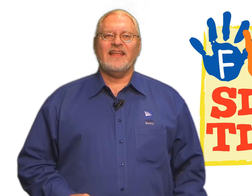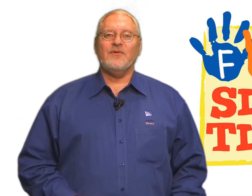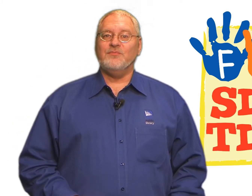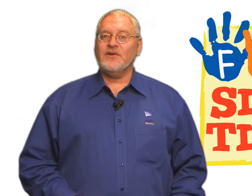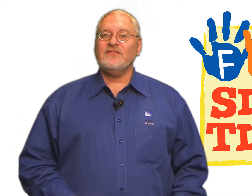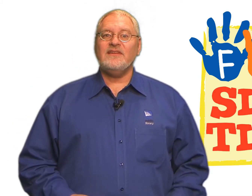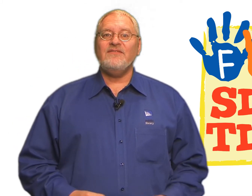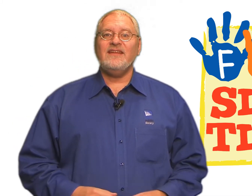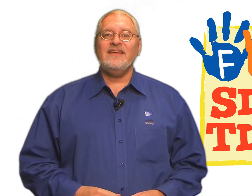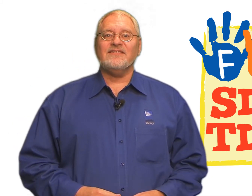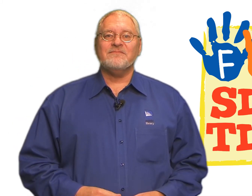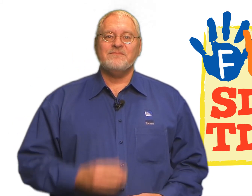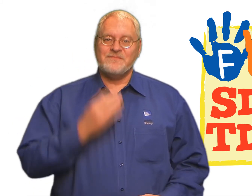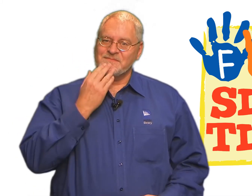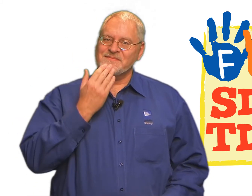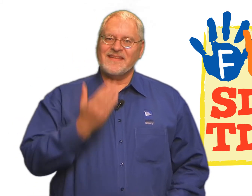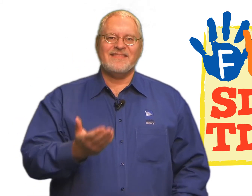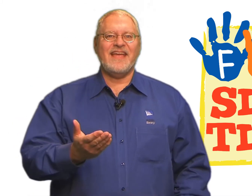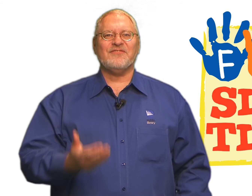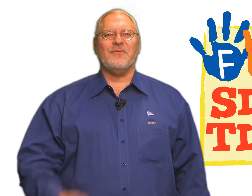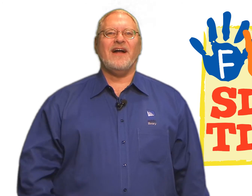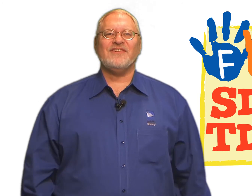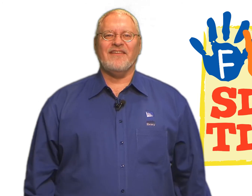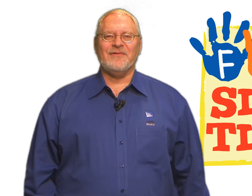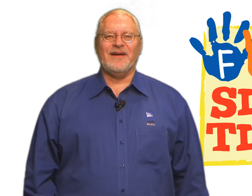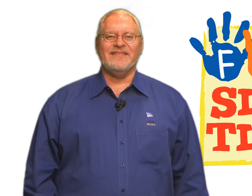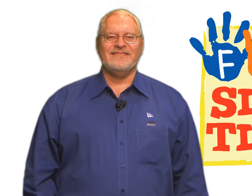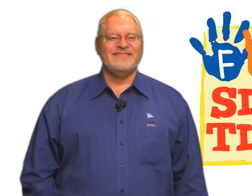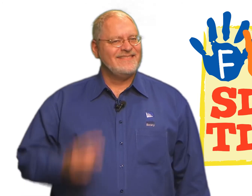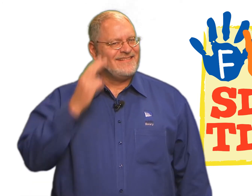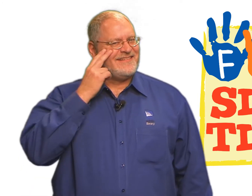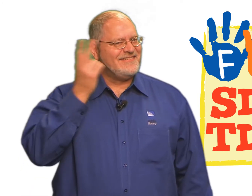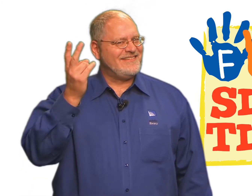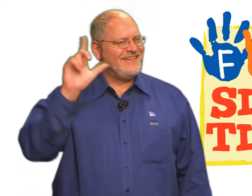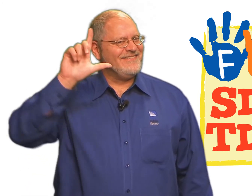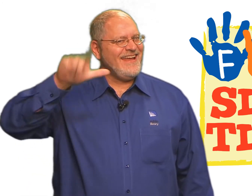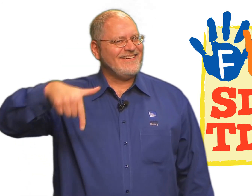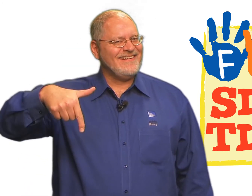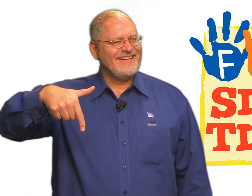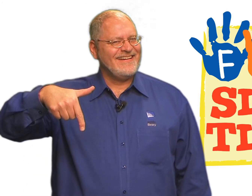language books and DVDs. Thanks for watching, everyone. See you later.